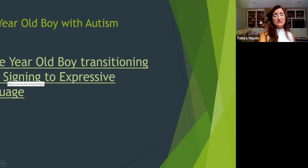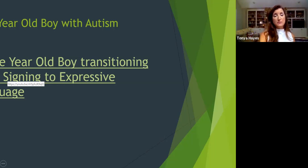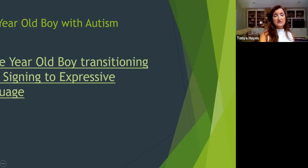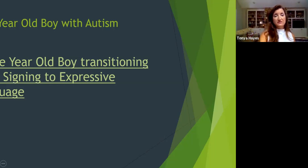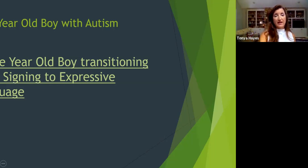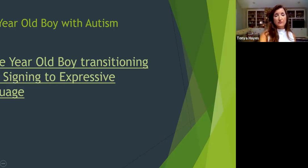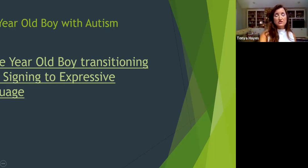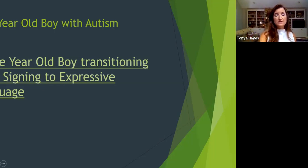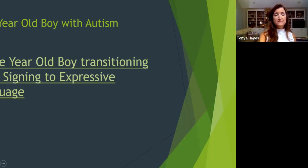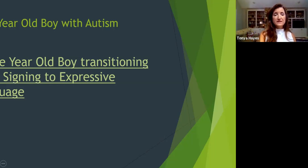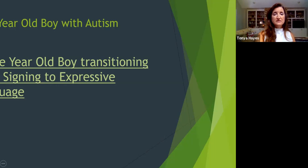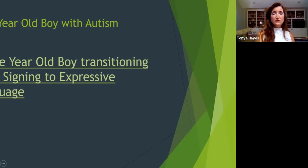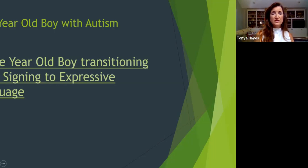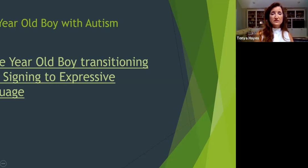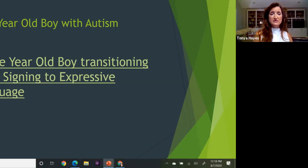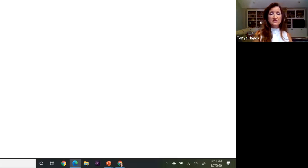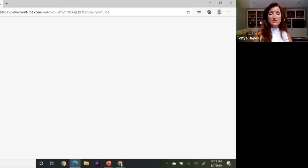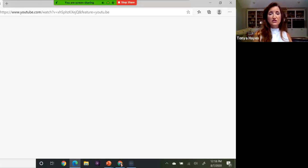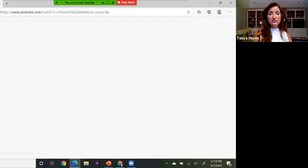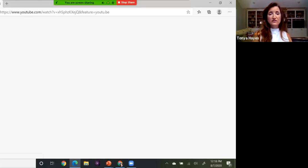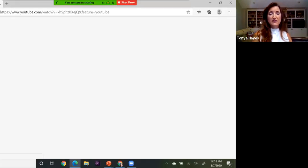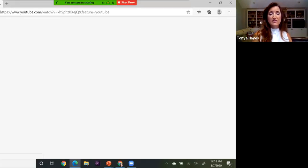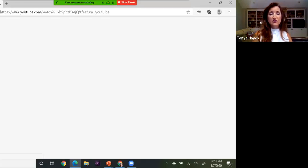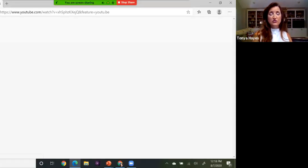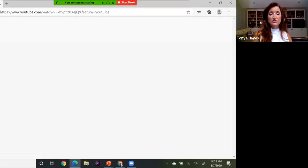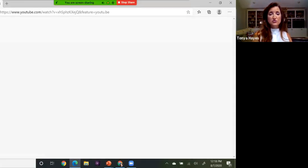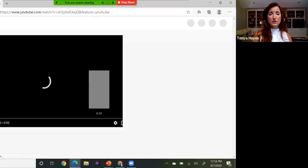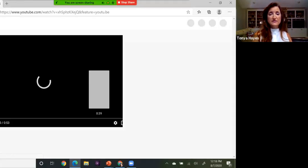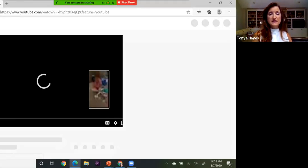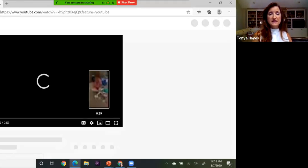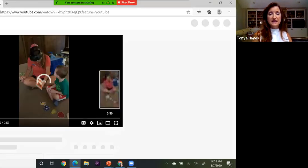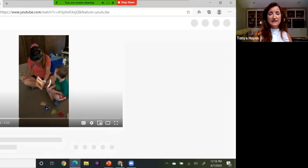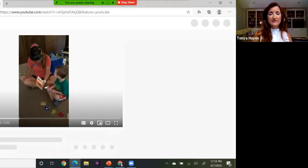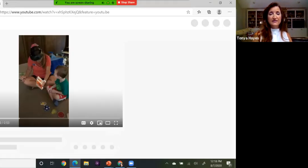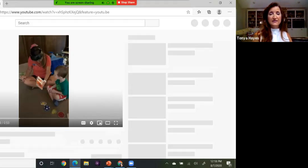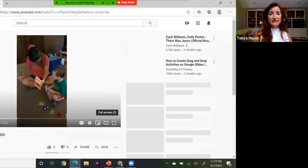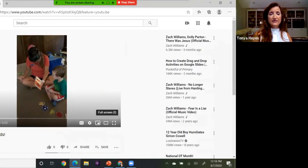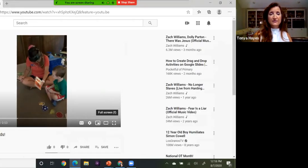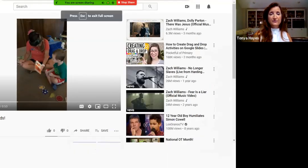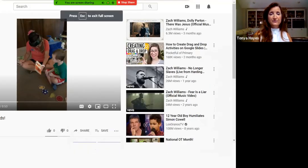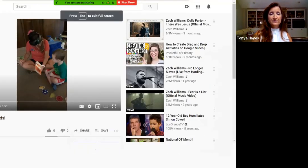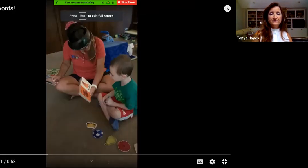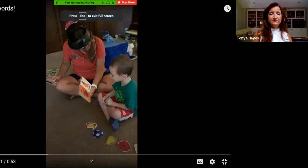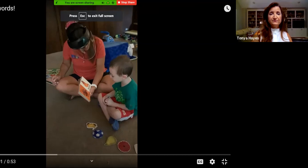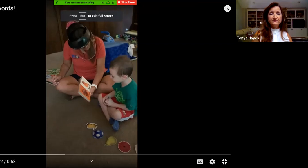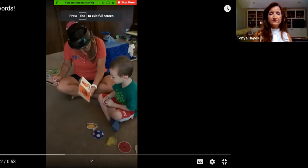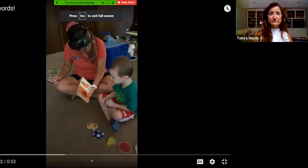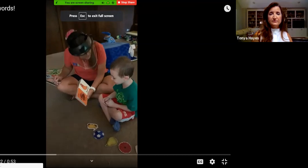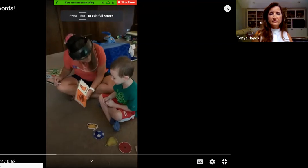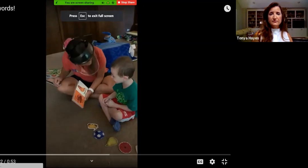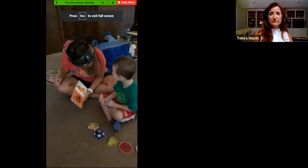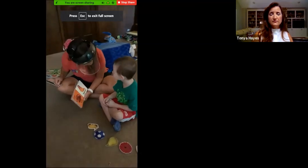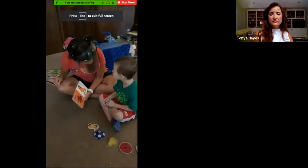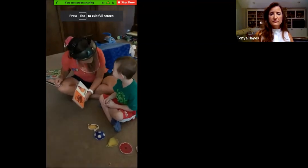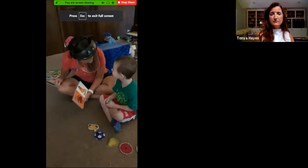transitioning into expressive language. So this is a cute little video I think you'll enjoy seeing. What's Bazi? Can you